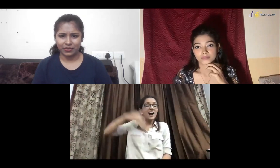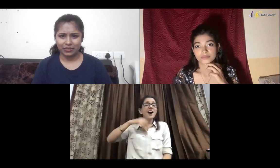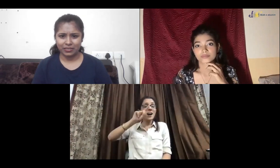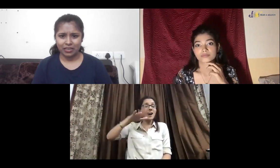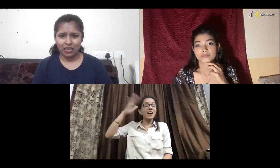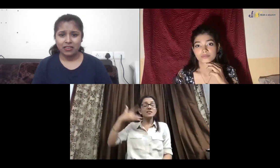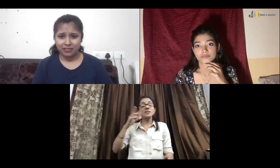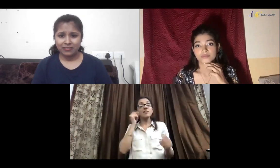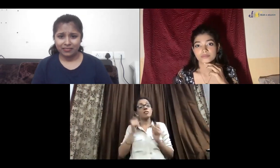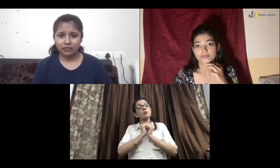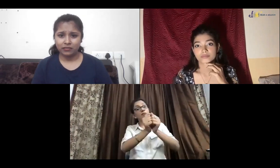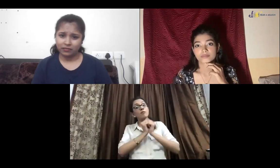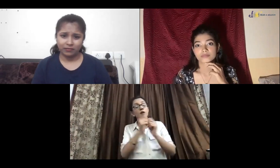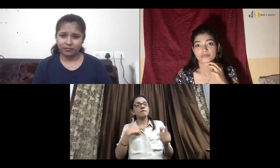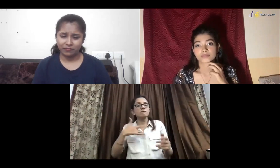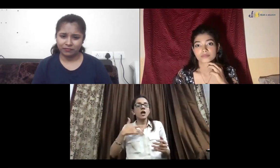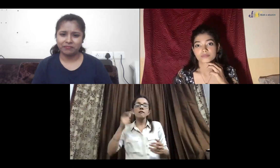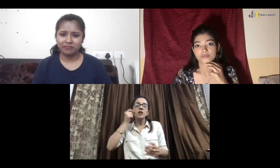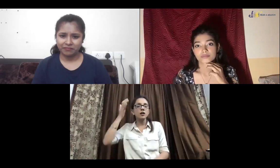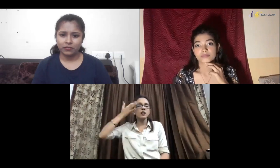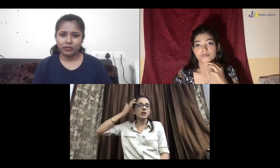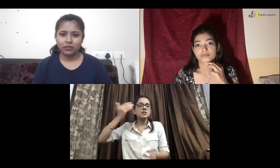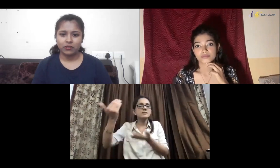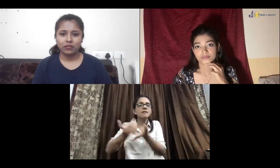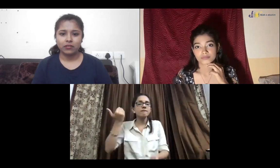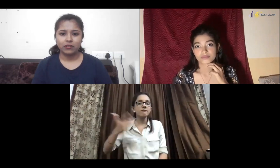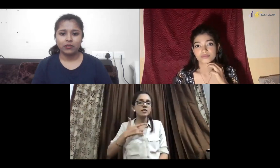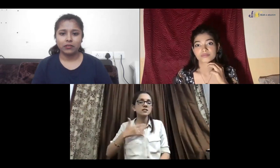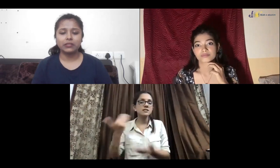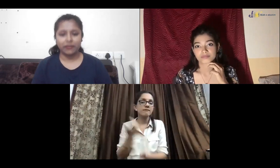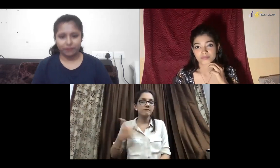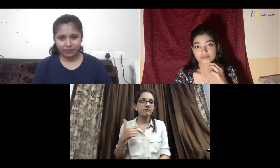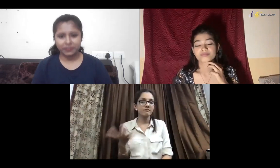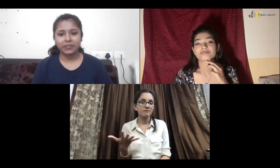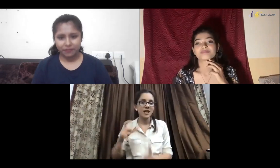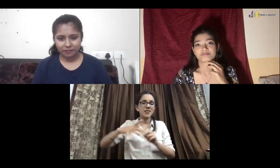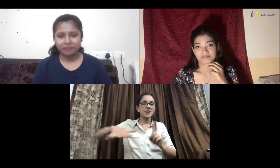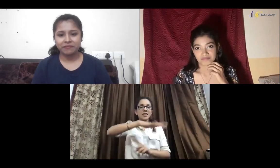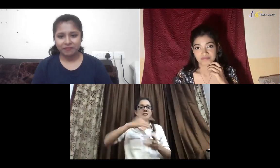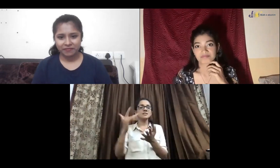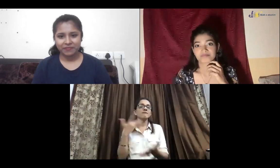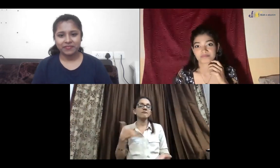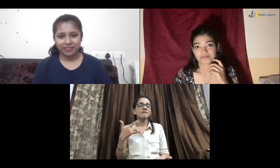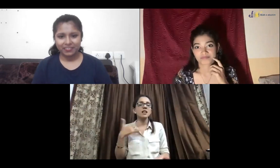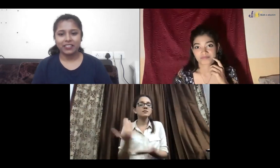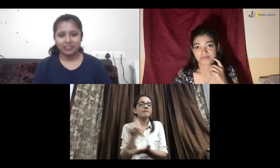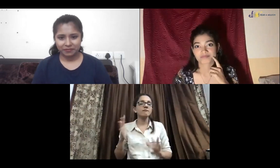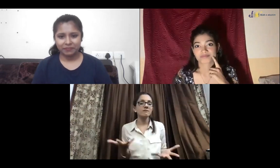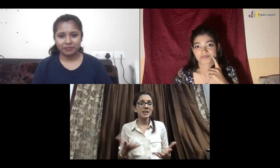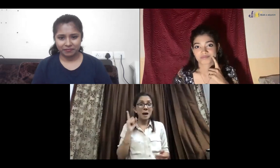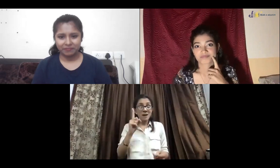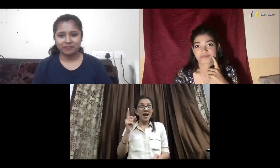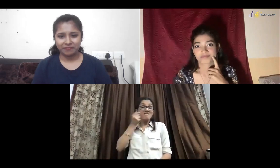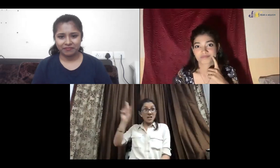will pick me up, he will drop me out there. So I was 18 years old. I told him that my father was just scared, that he was